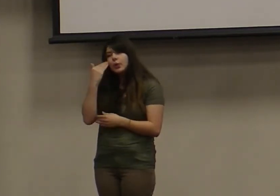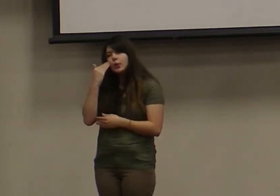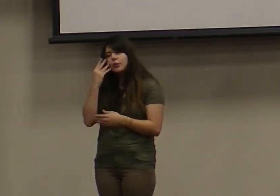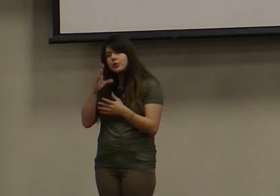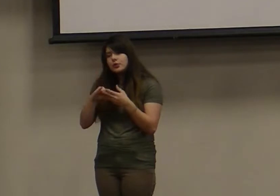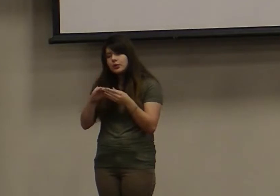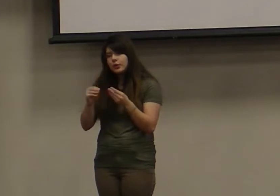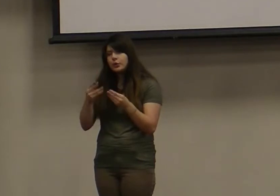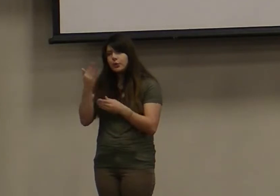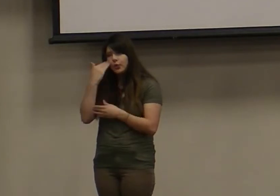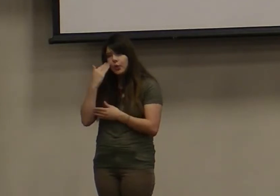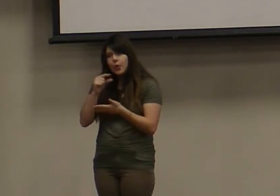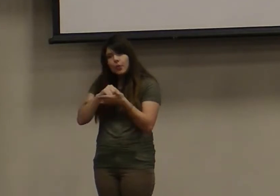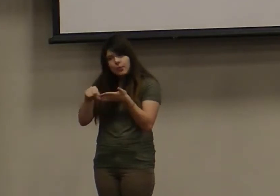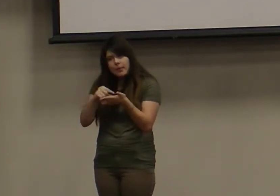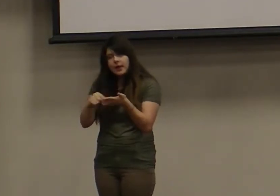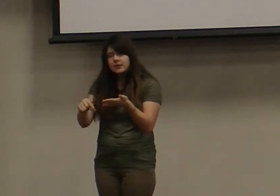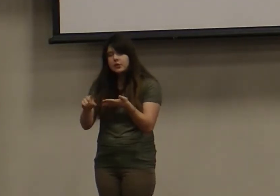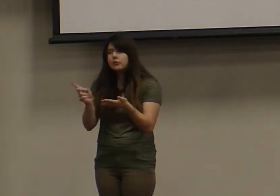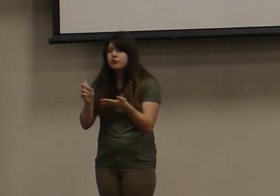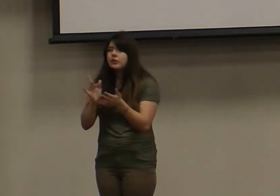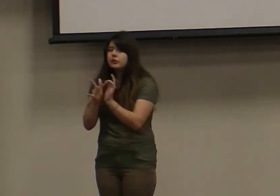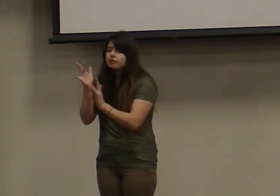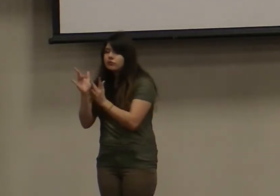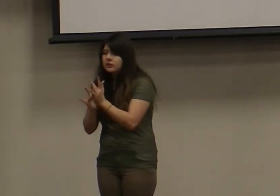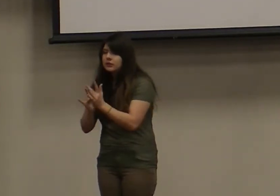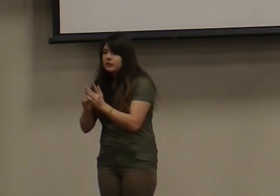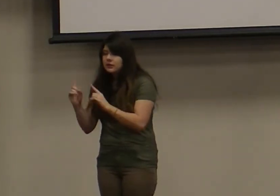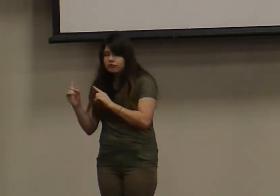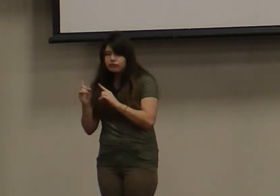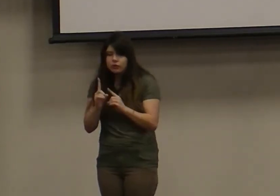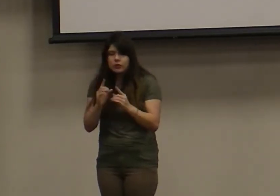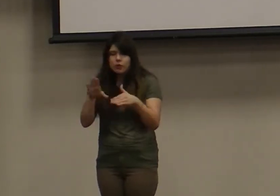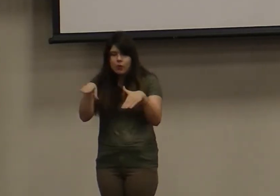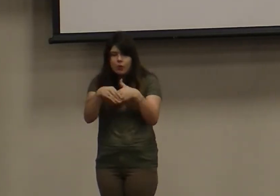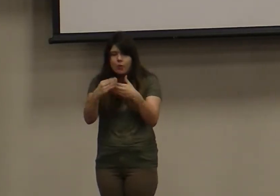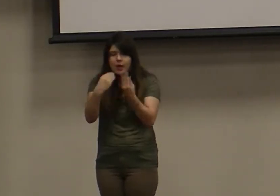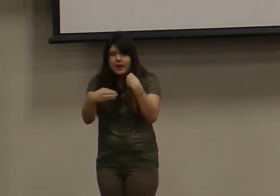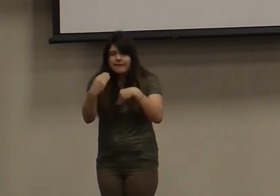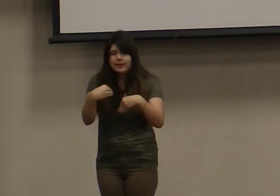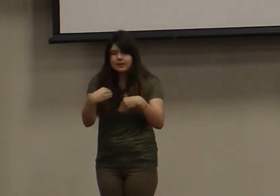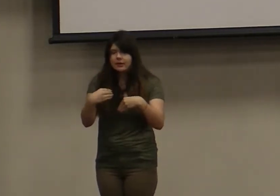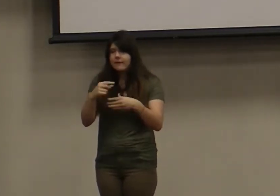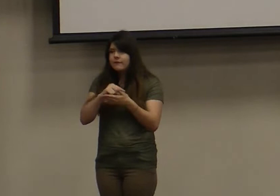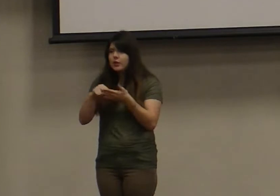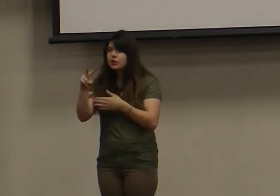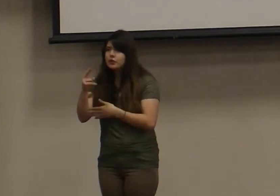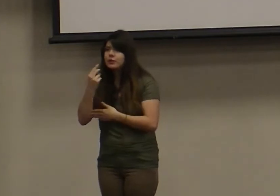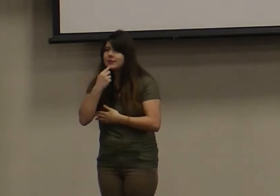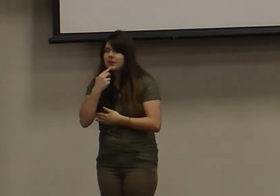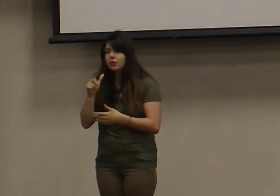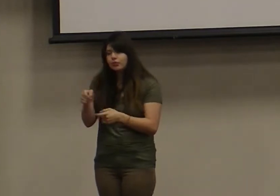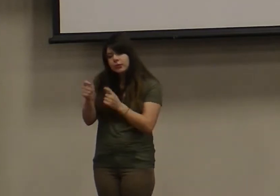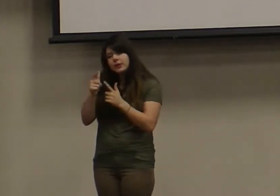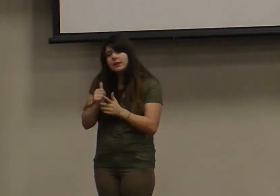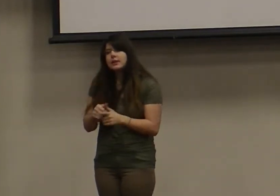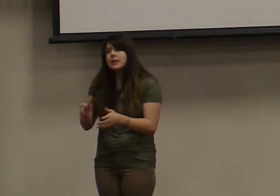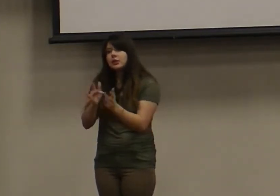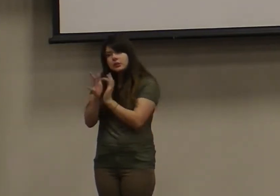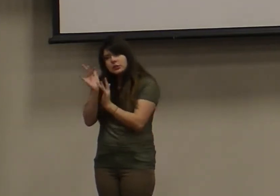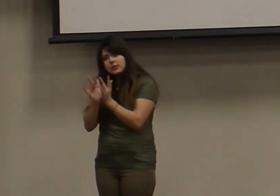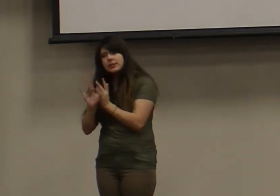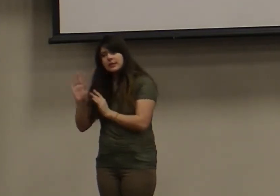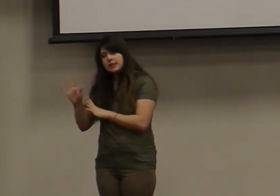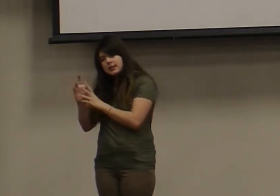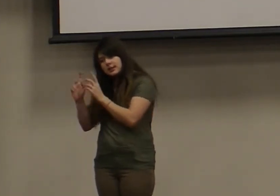the passage where Jesus is at the wedding feast. Verse 2 tells us really quickly here that Jesus and